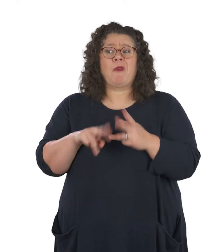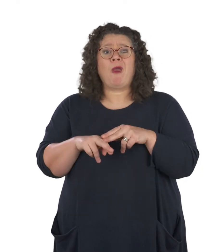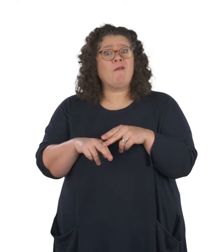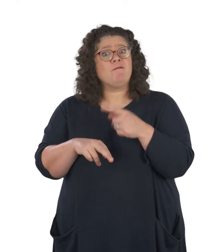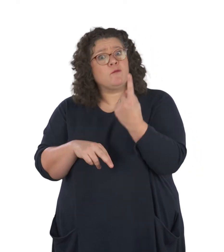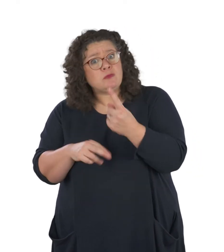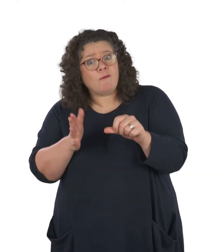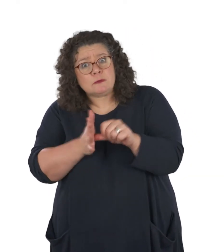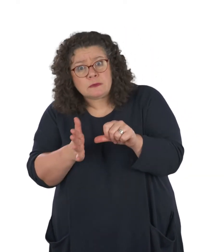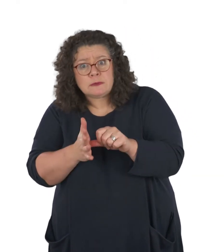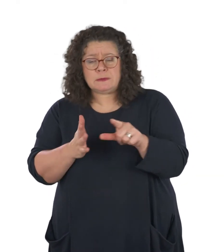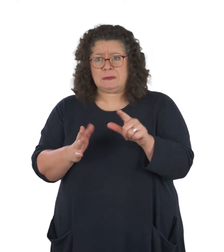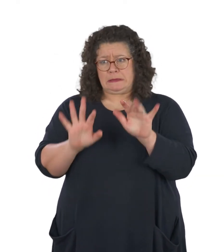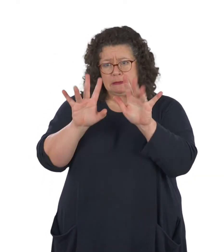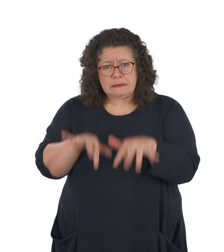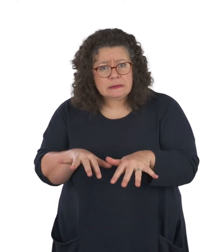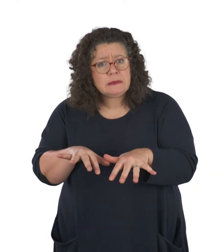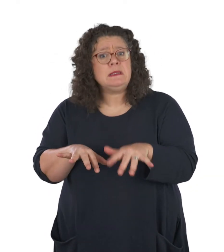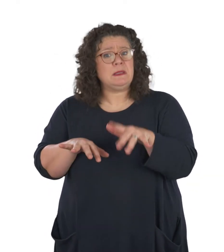If you have difficulties completing the form yourself, we can